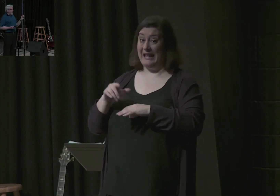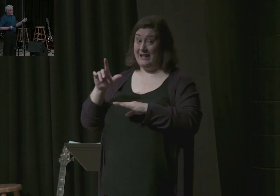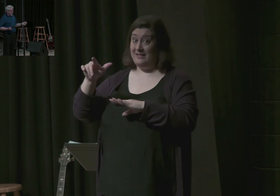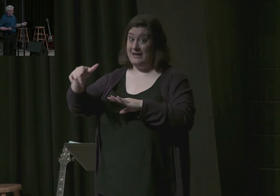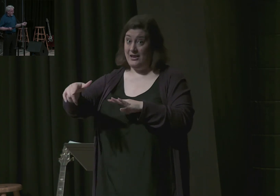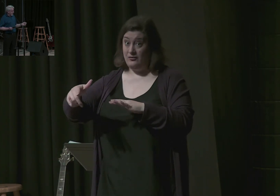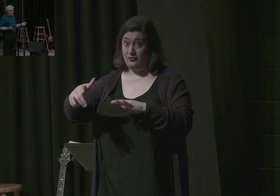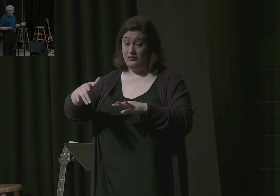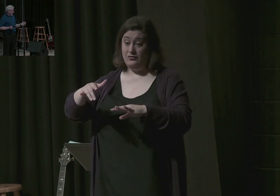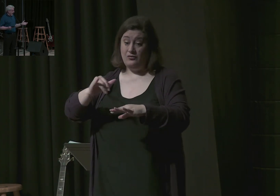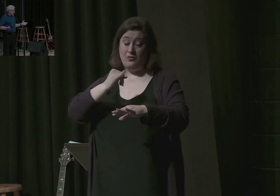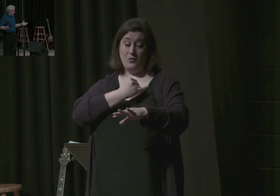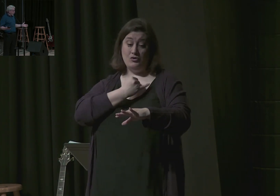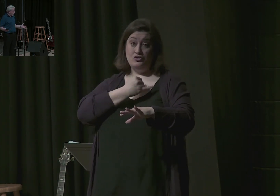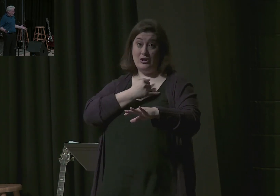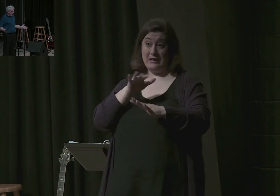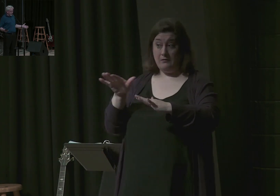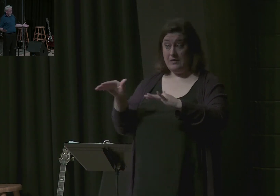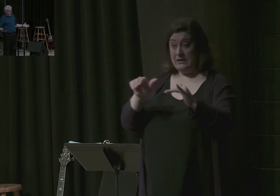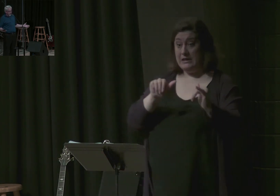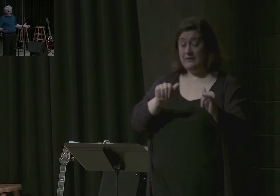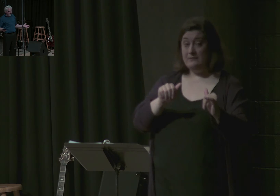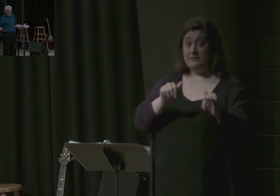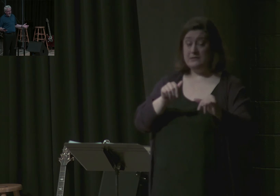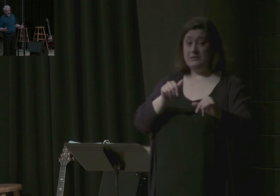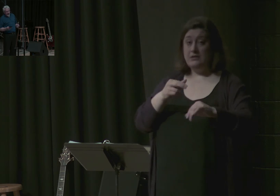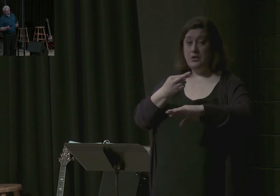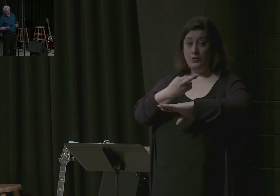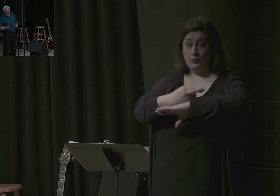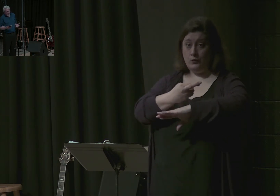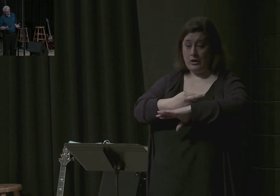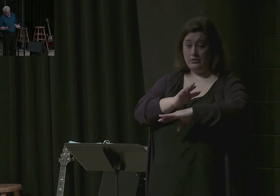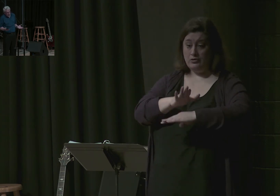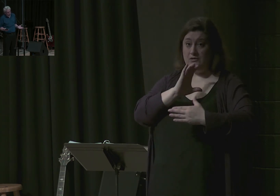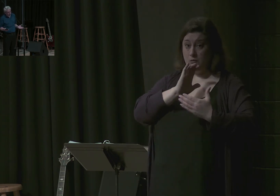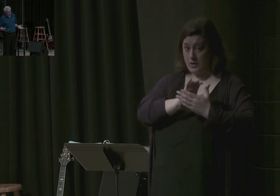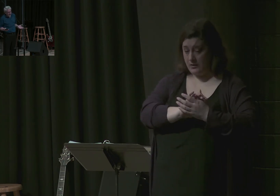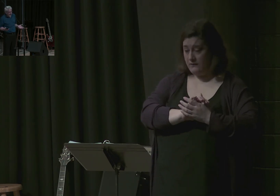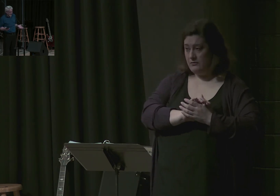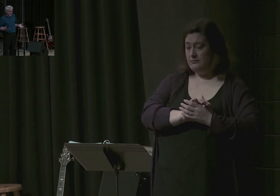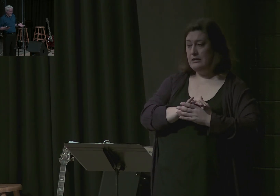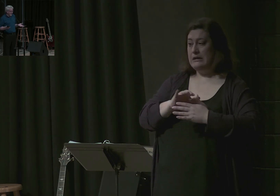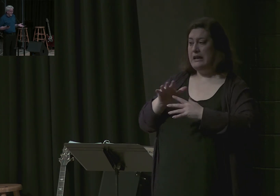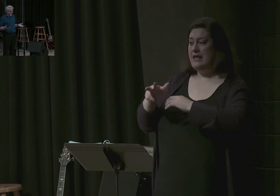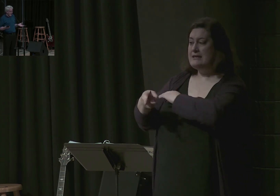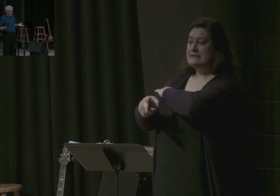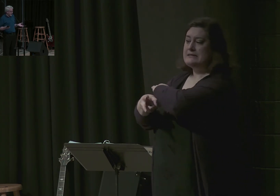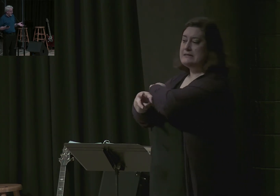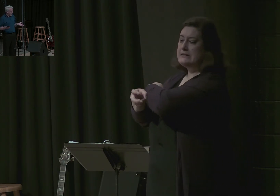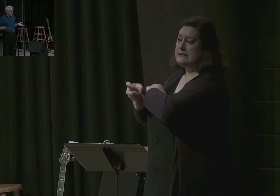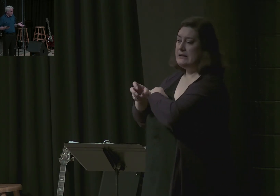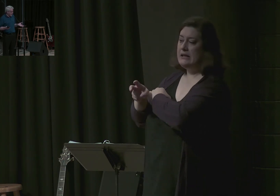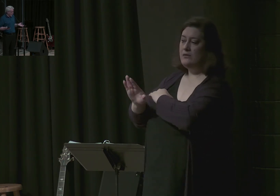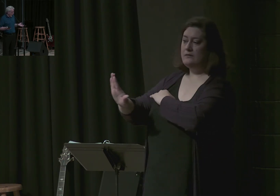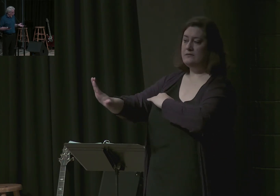Rachel steals the household gods. Now, I have to kind of chuckle at that. I want to steal your